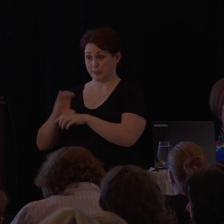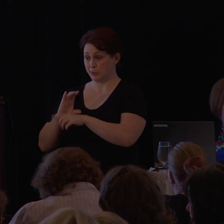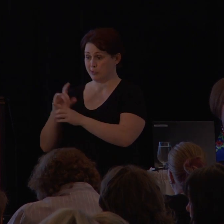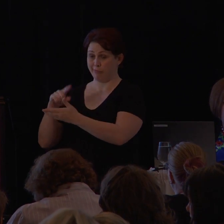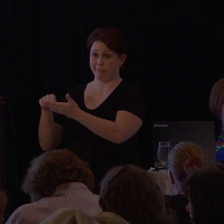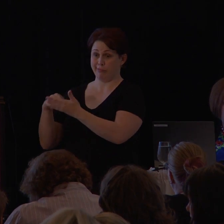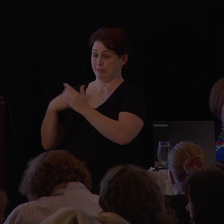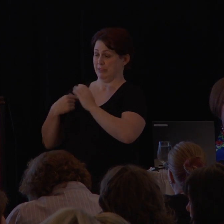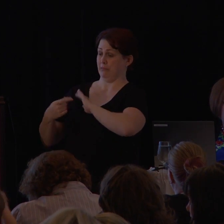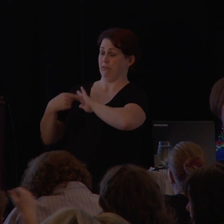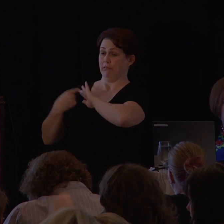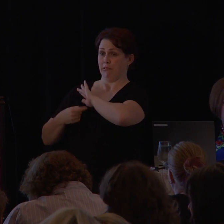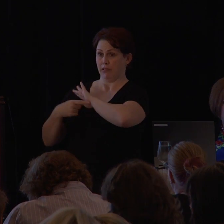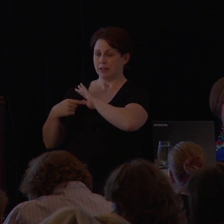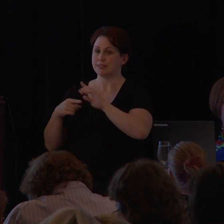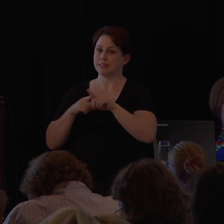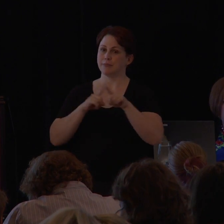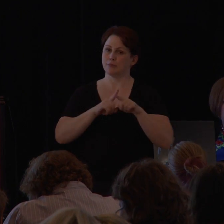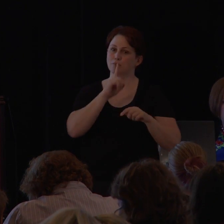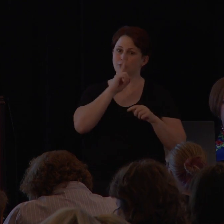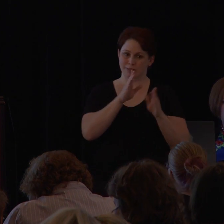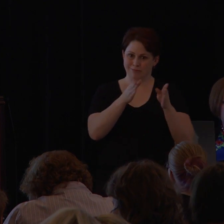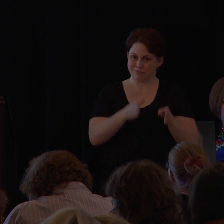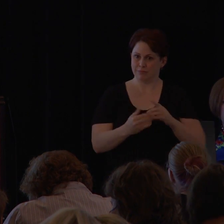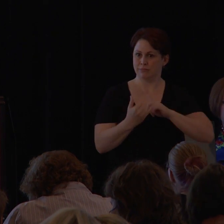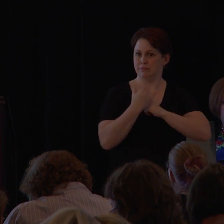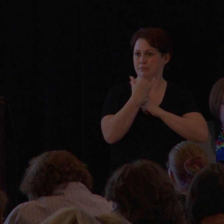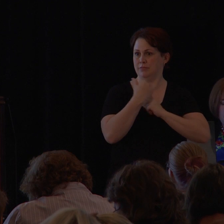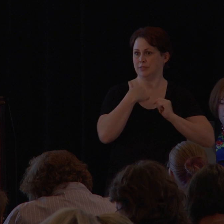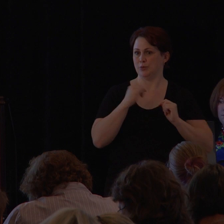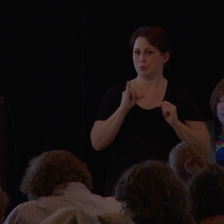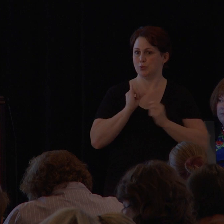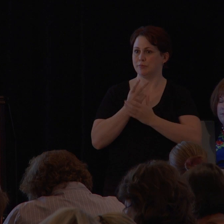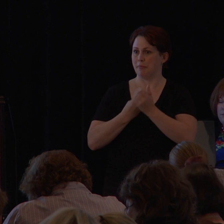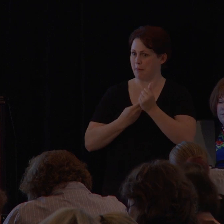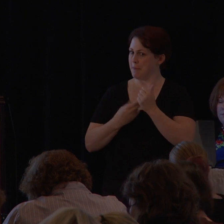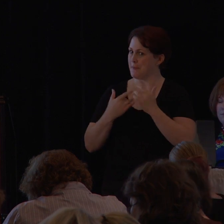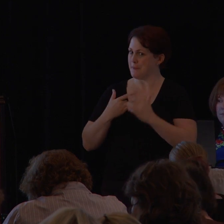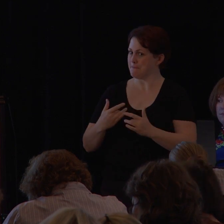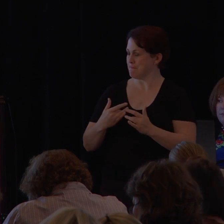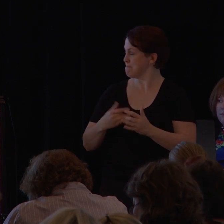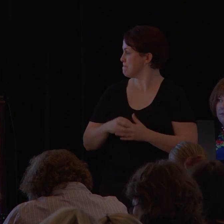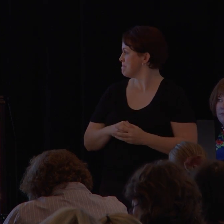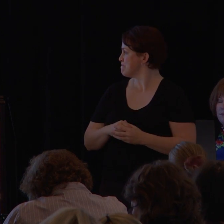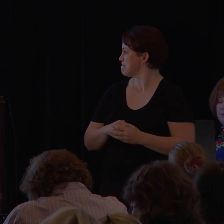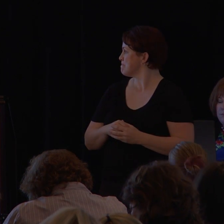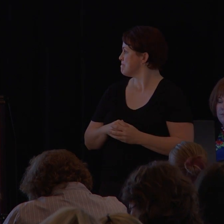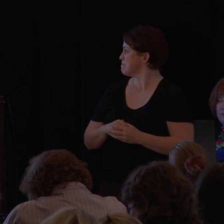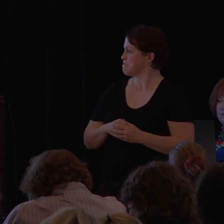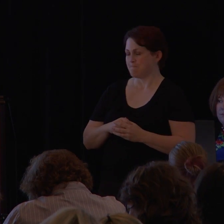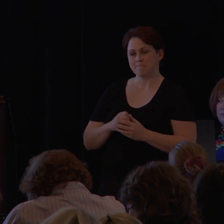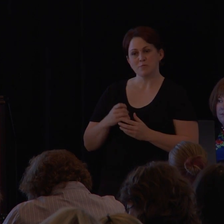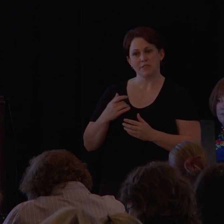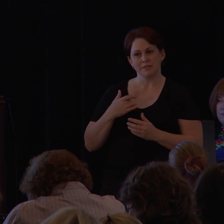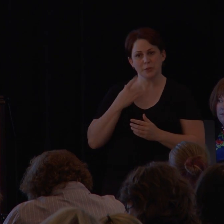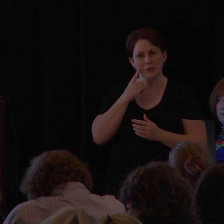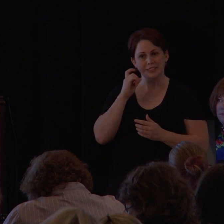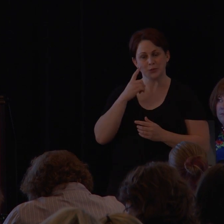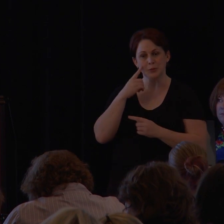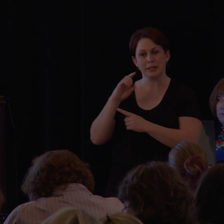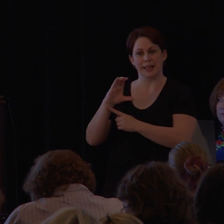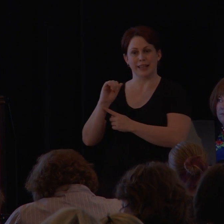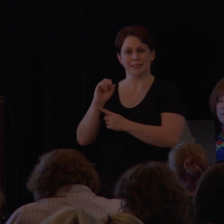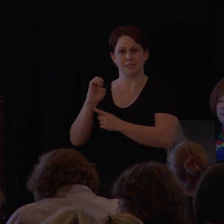time. So I think that larger jurisdiction, and I won't get into the details, but I think that jurisdiction's already there in the case law,